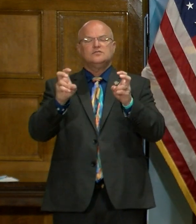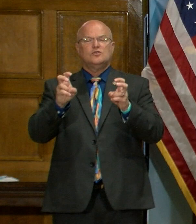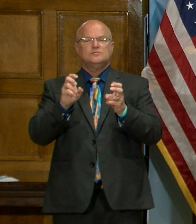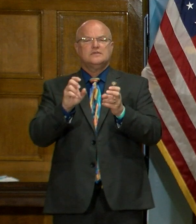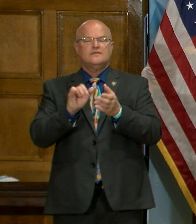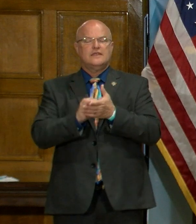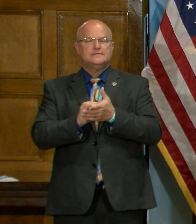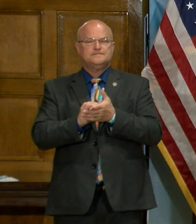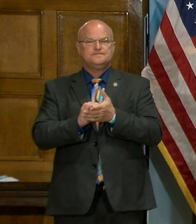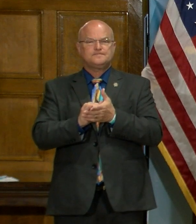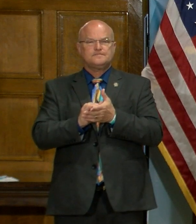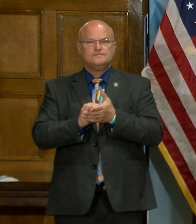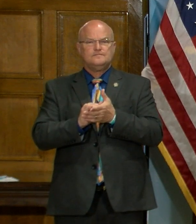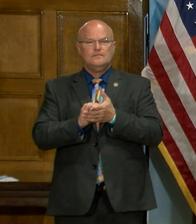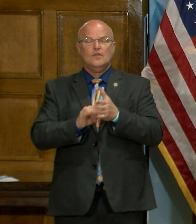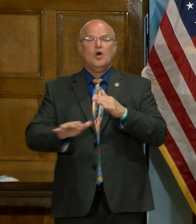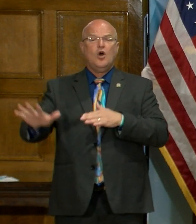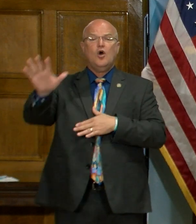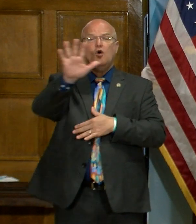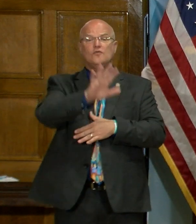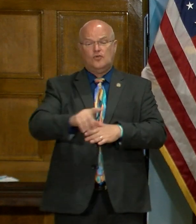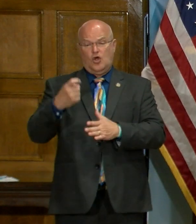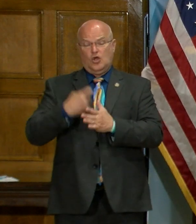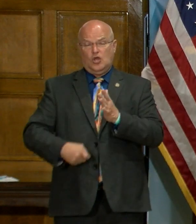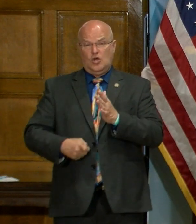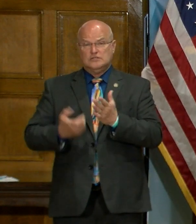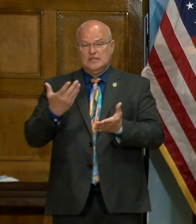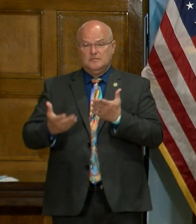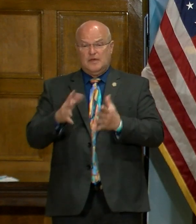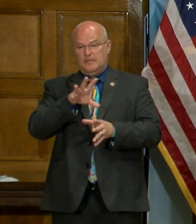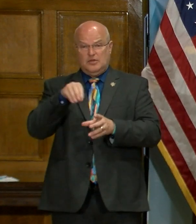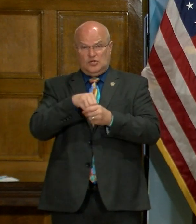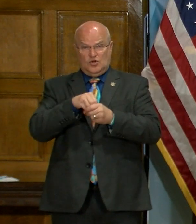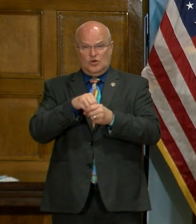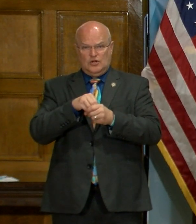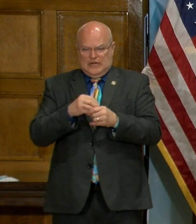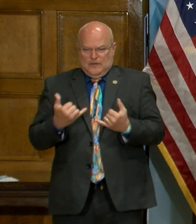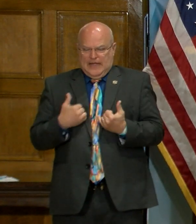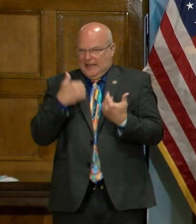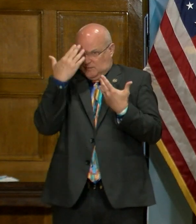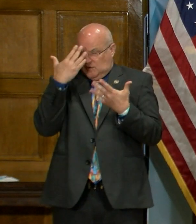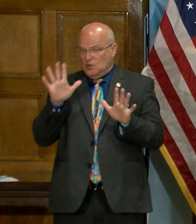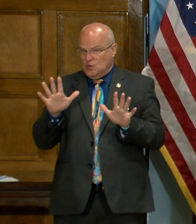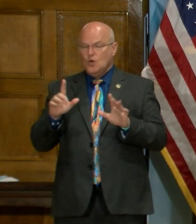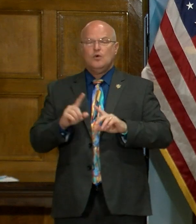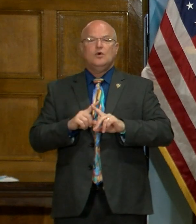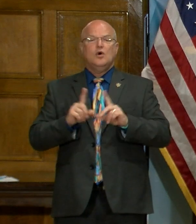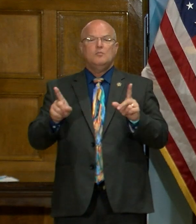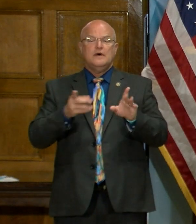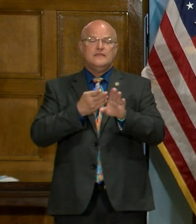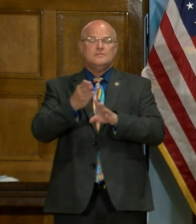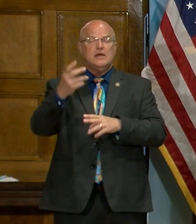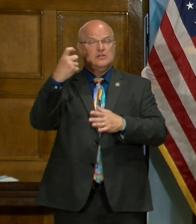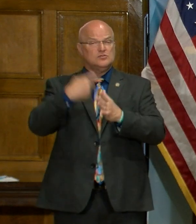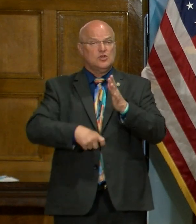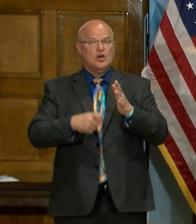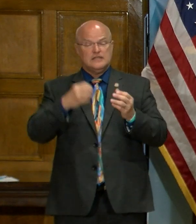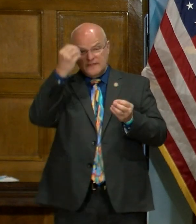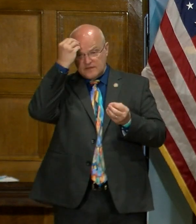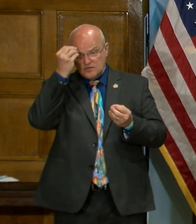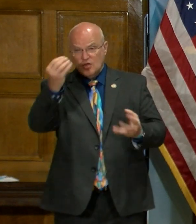terms of the overall cost that might be incurred, and it's too early to know right now, but the major cost